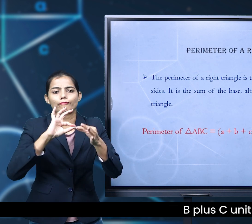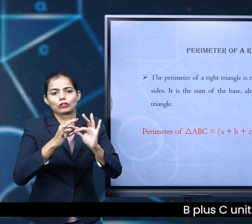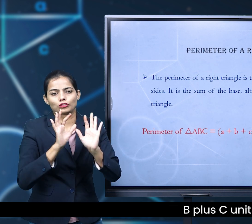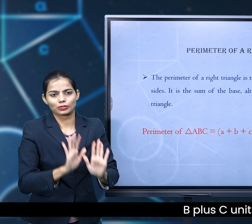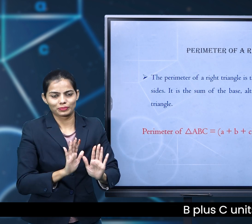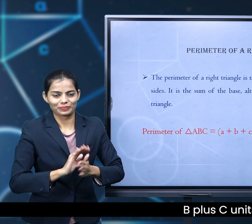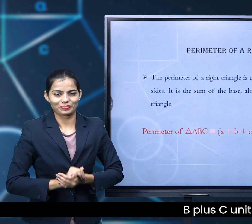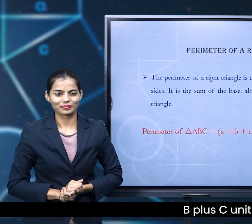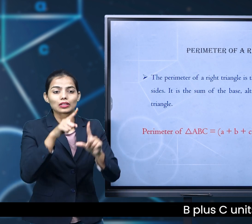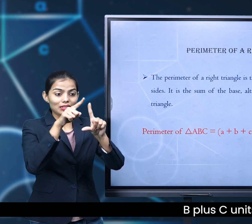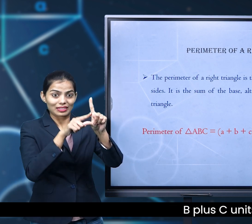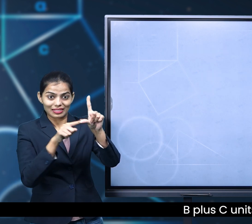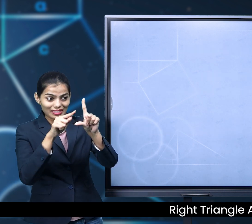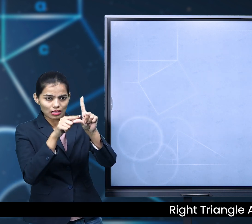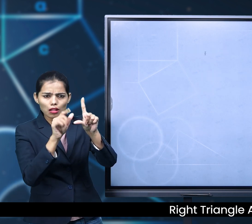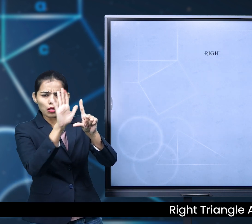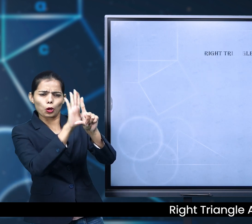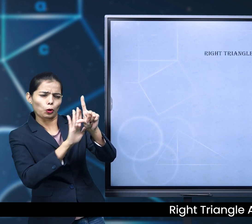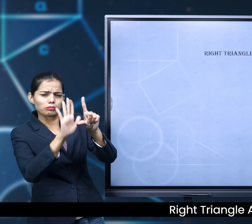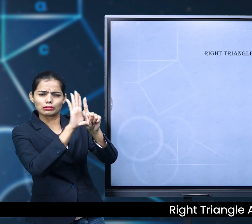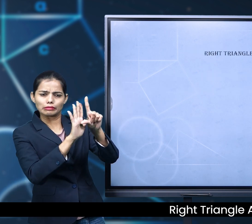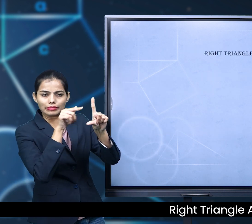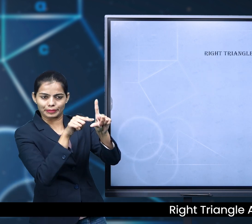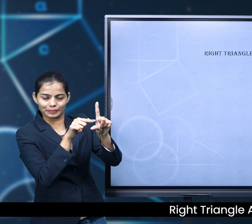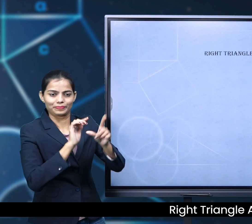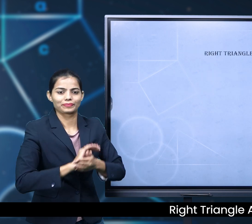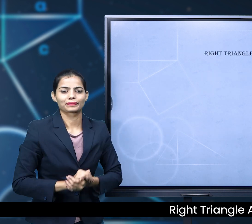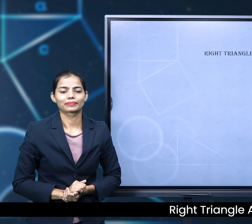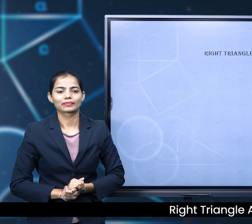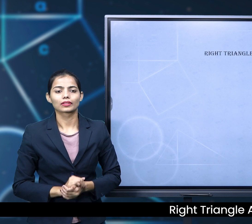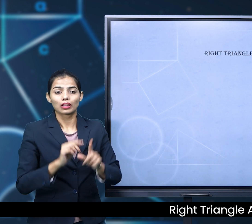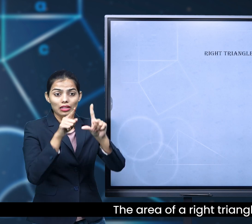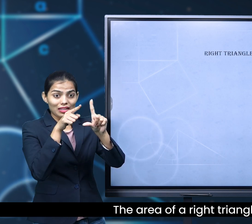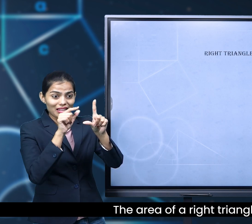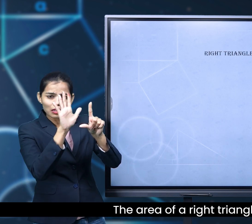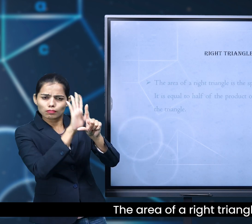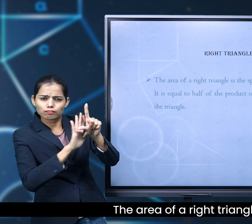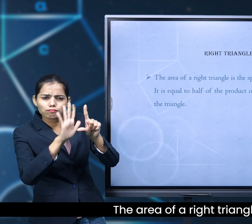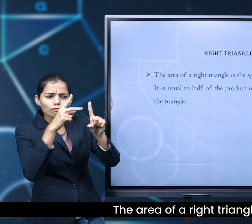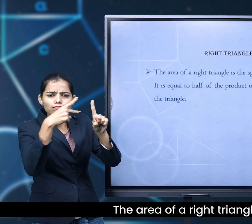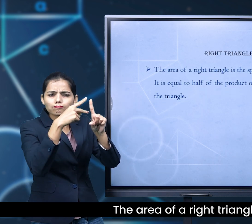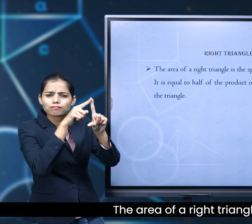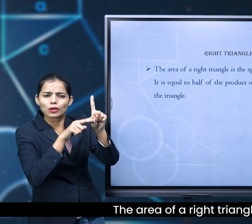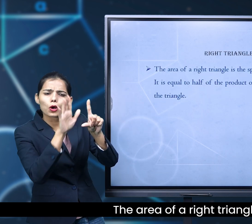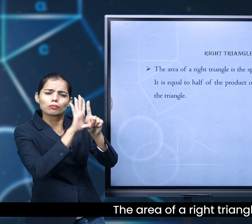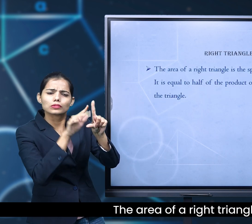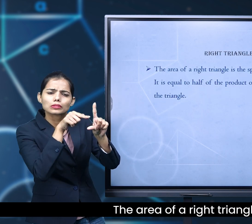units. Right triangle area. The area of a right triangle is the